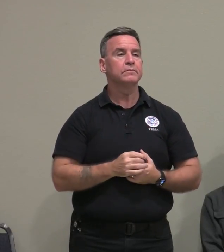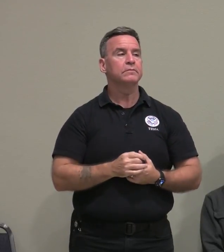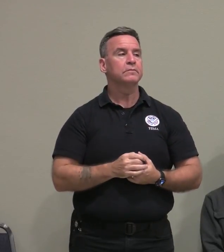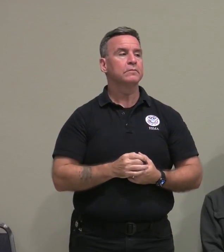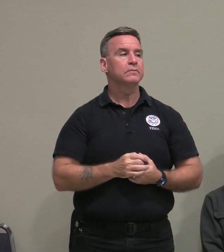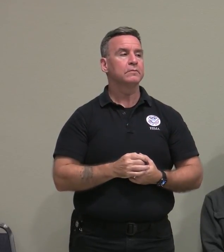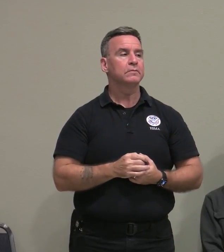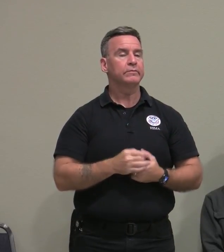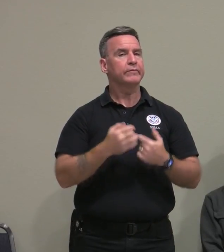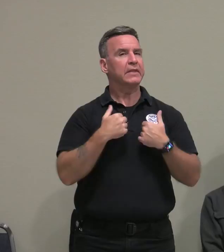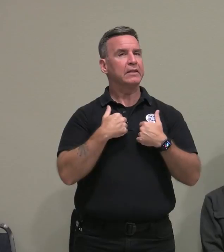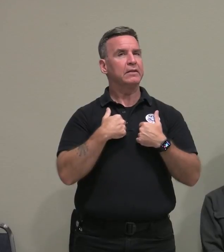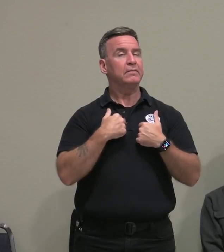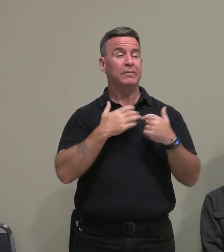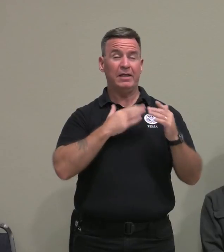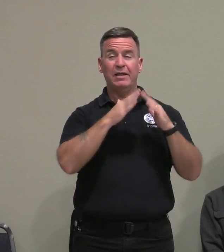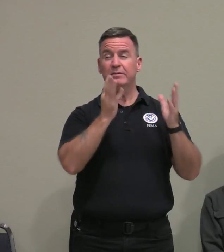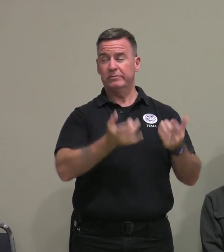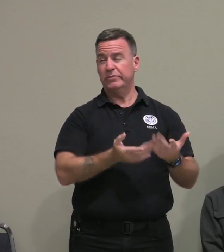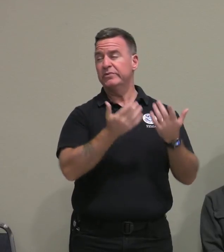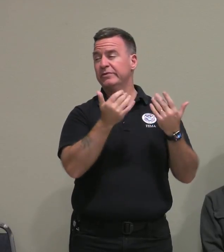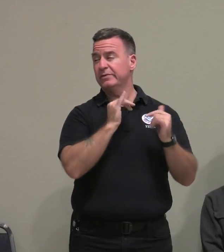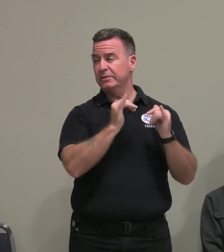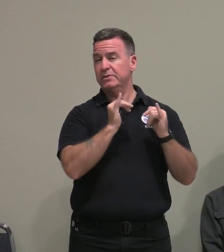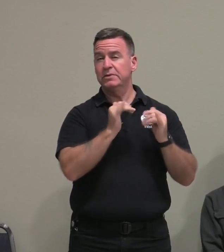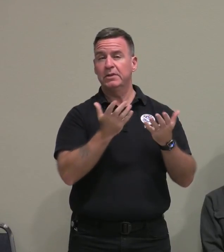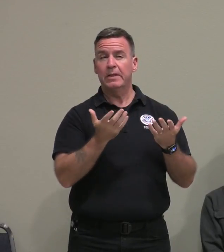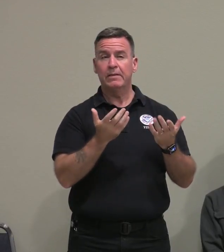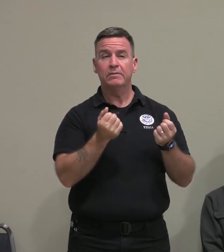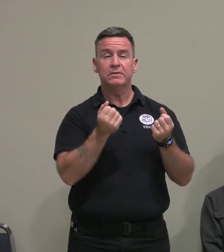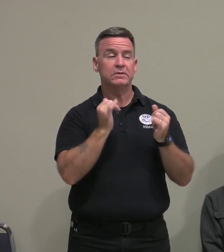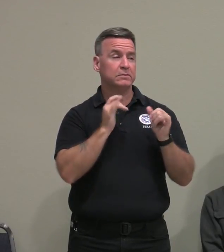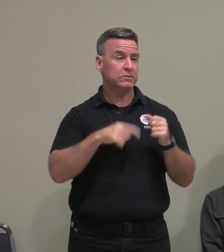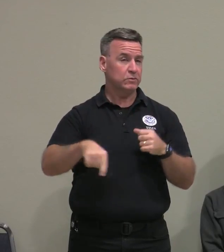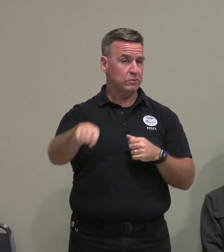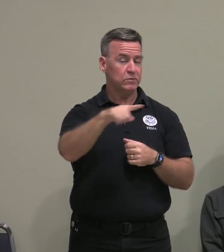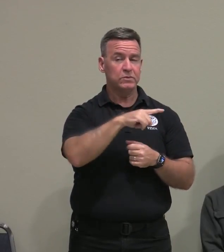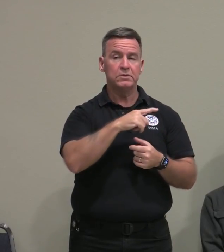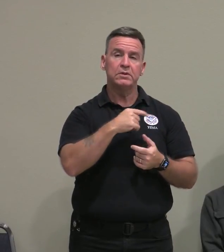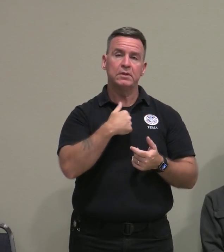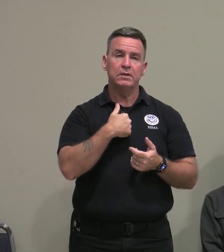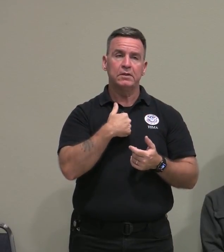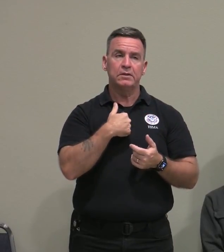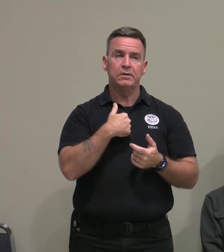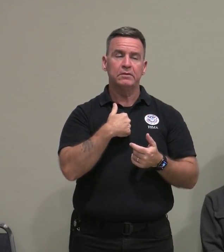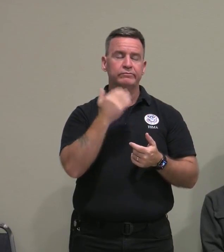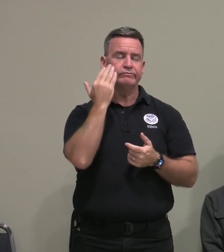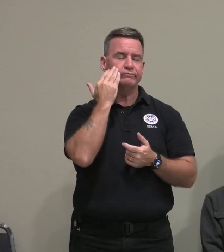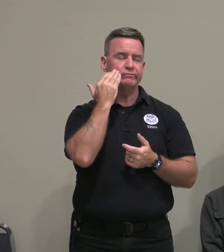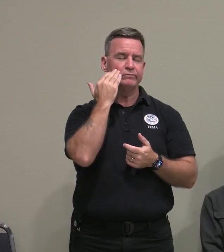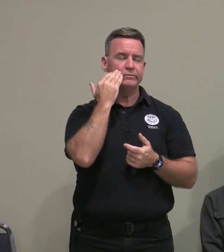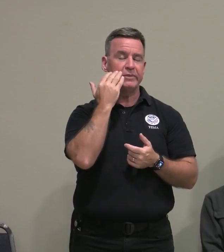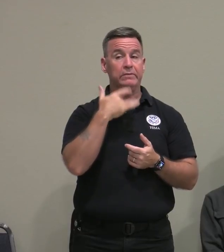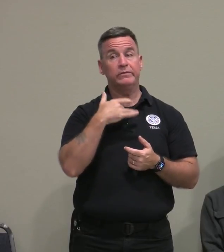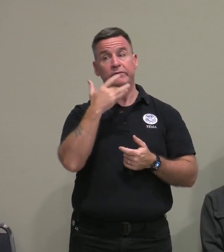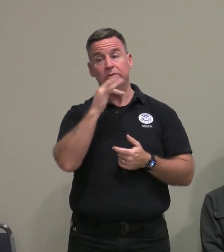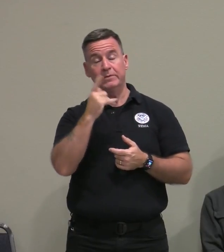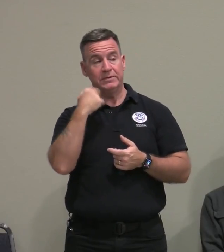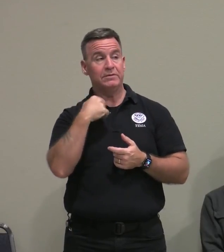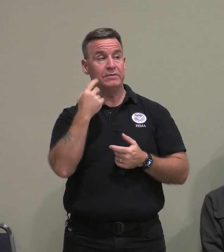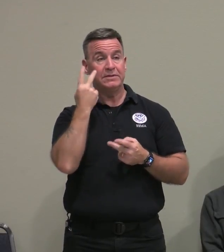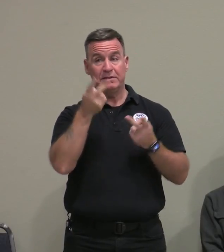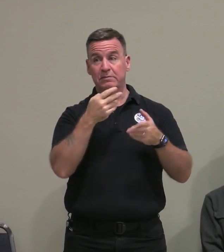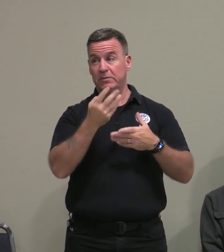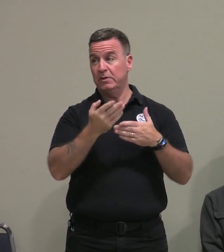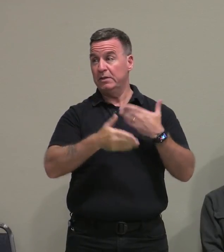Personally, I lost my house as well, as a lot of you have. So I'm kind of very familiar and fortunate because I've seen